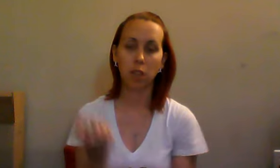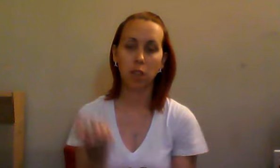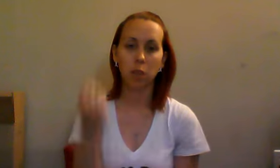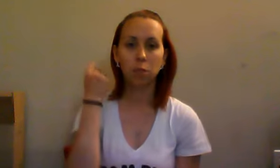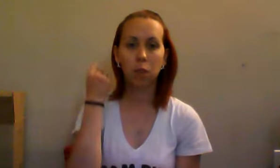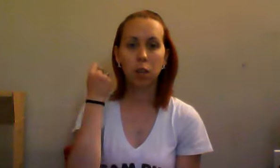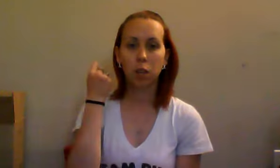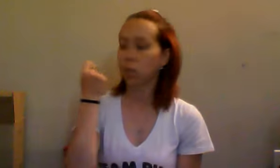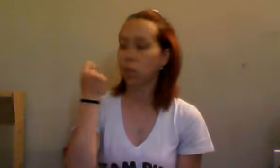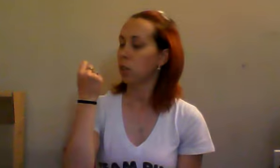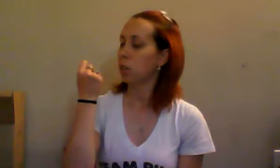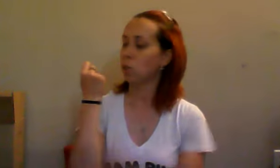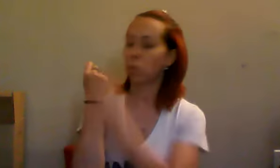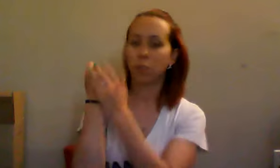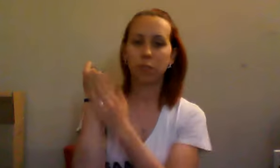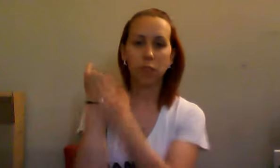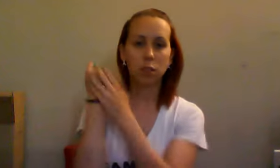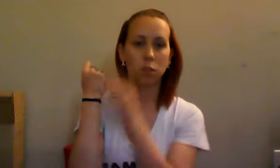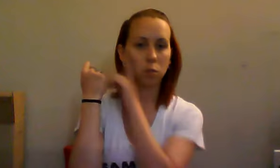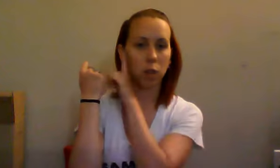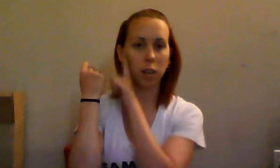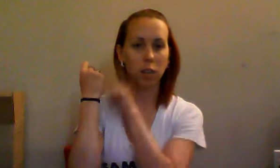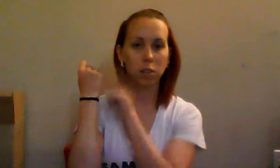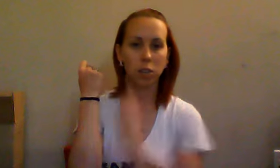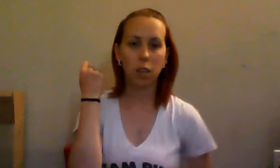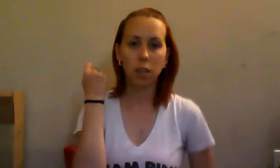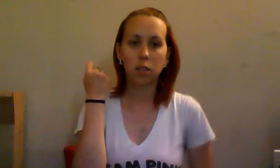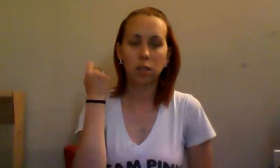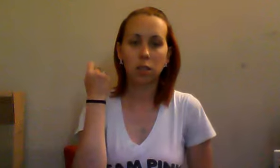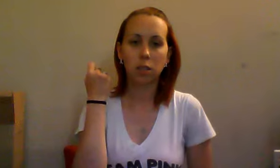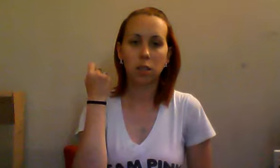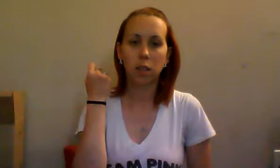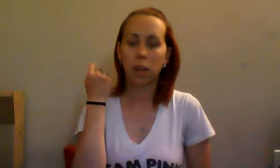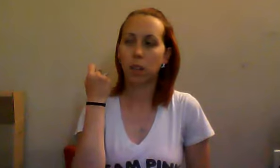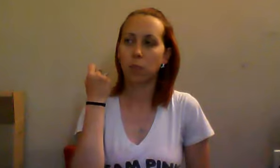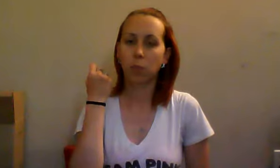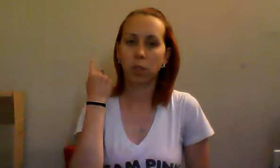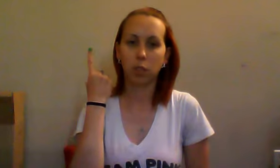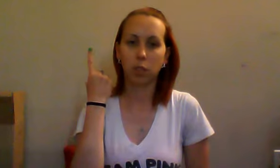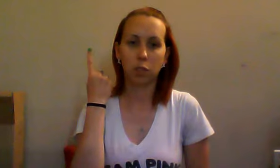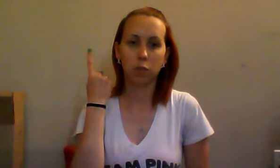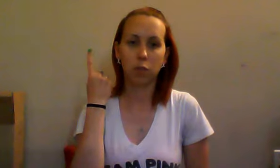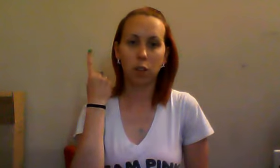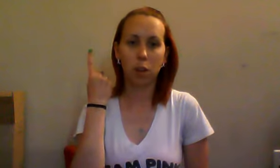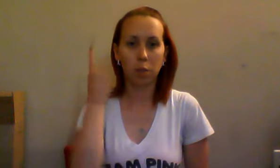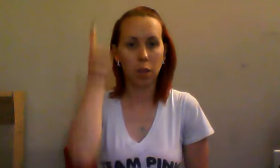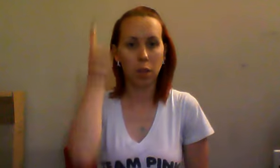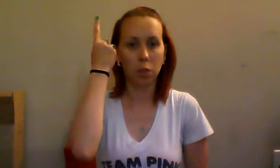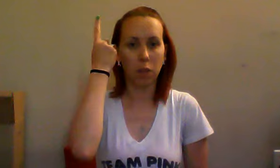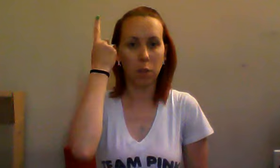them, you hold one fist right next to your head and then point your finger up and then move it